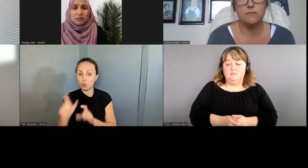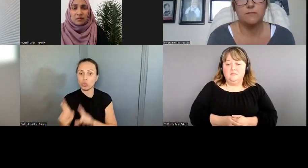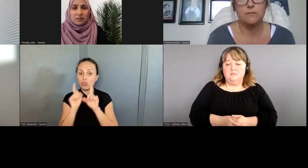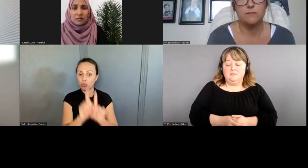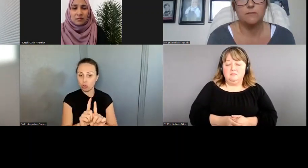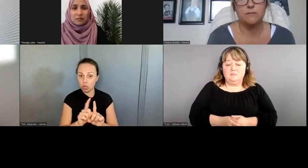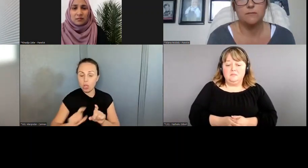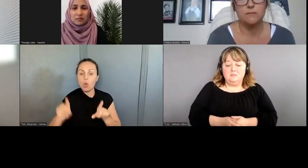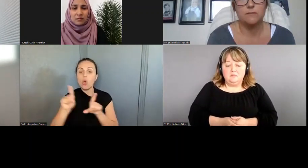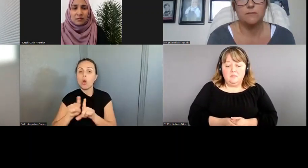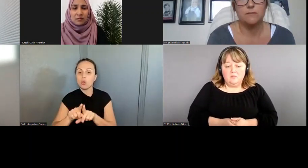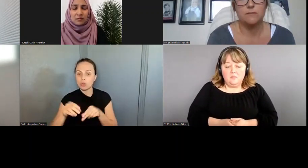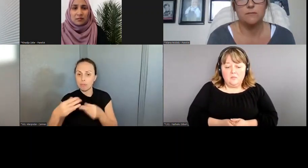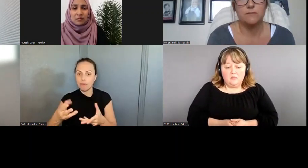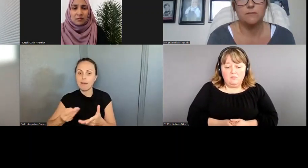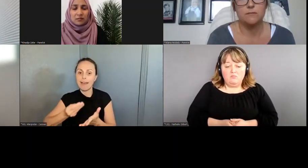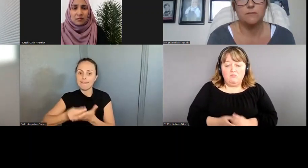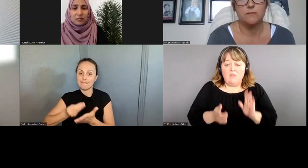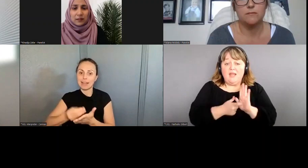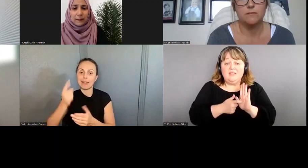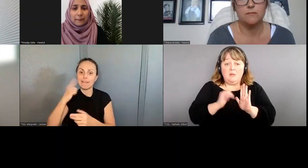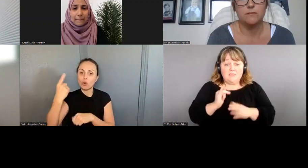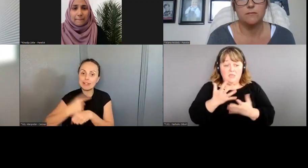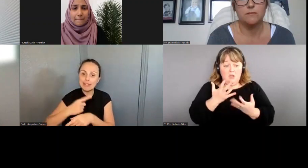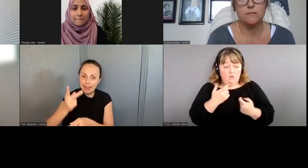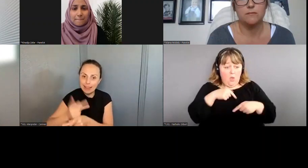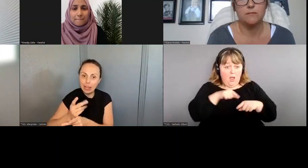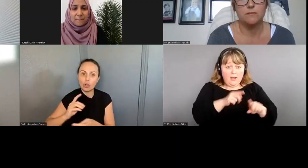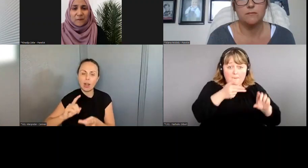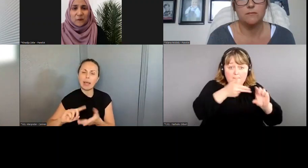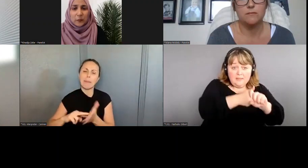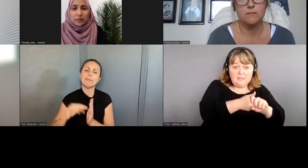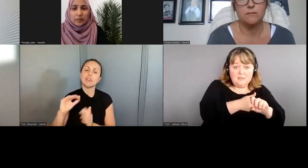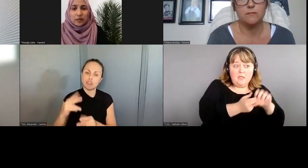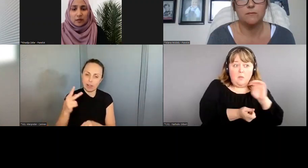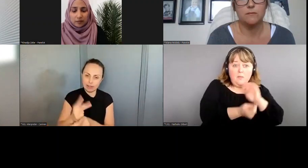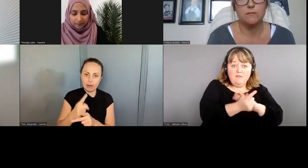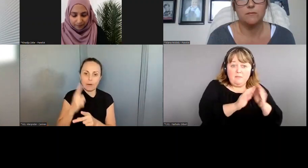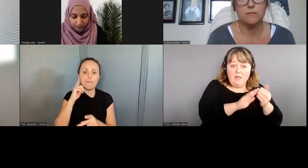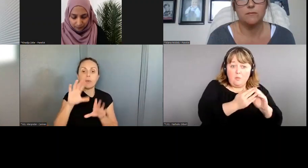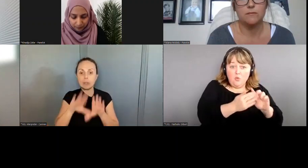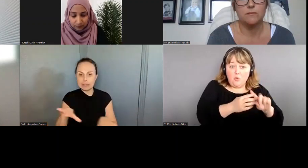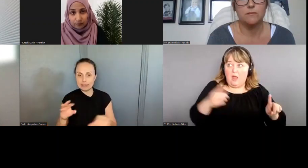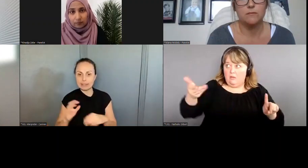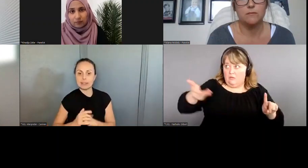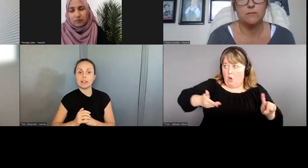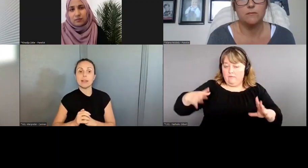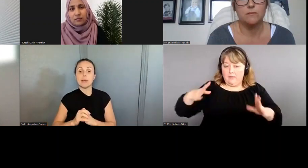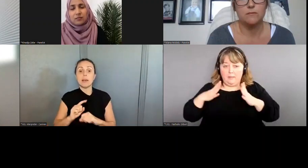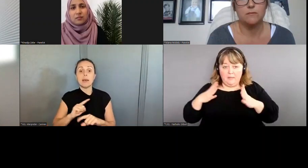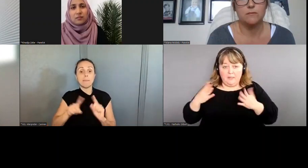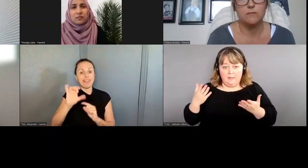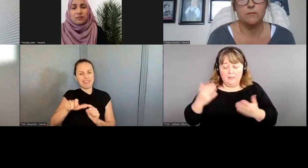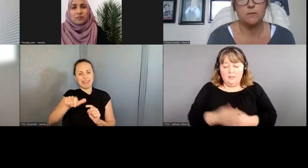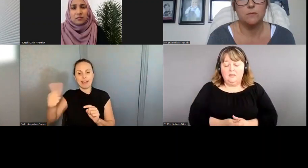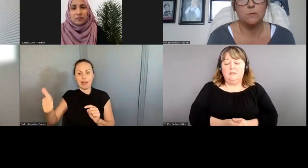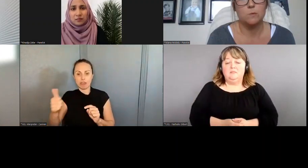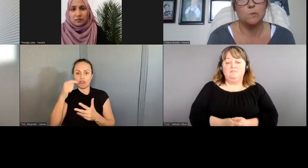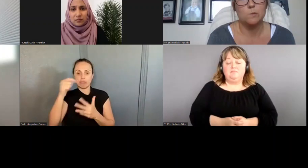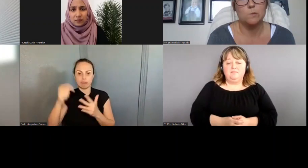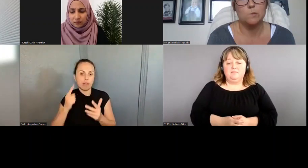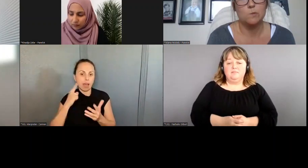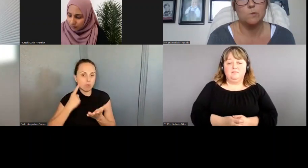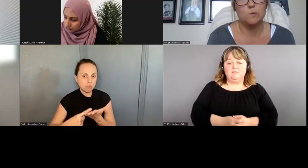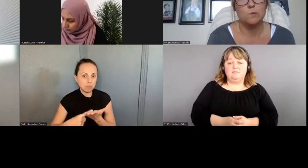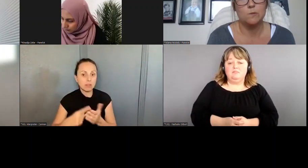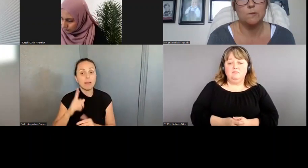provide funding for aid in the daycare or childcare, sorry, for kids. So, but that's another thing I'll just brush about. So